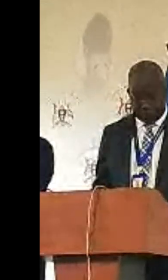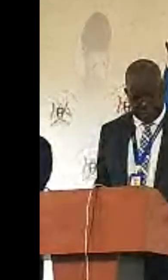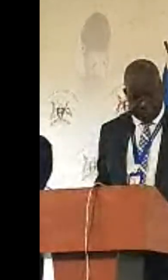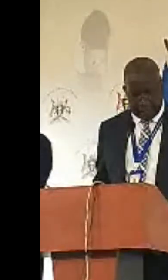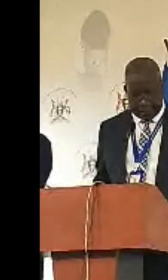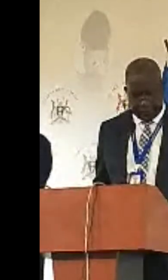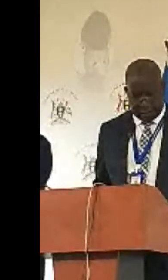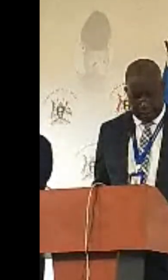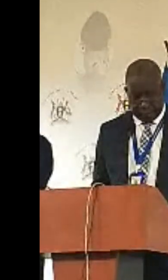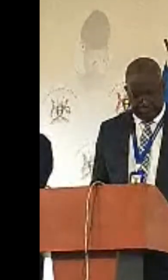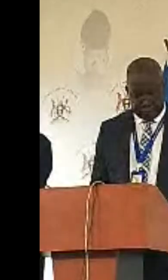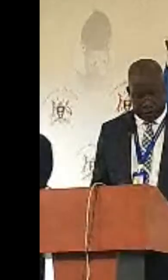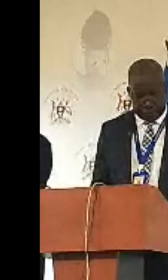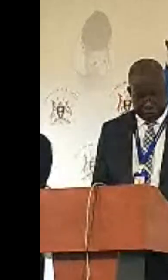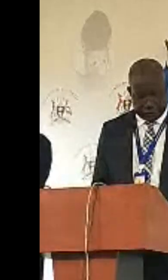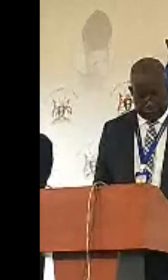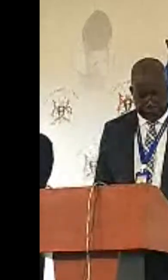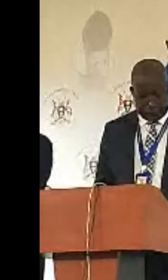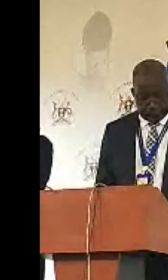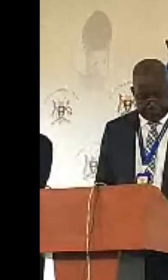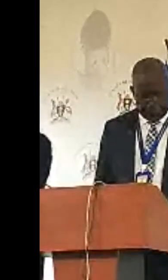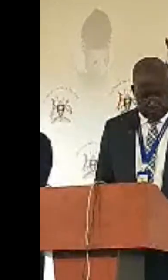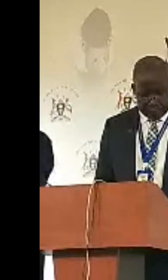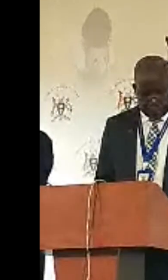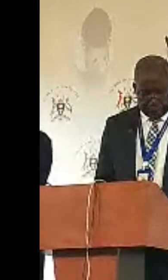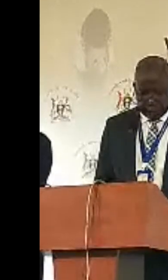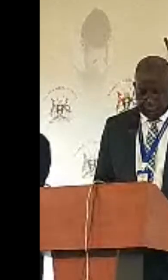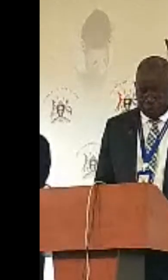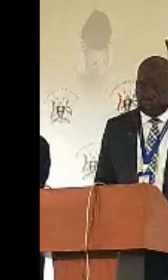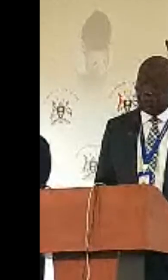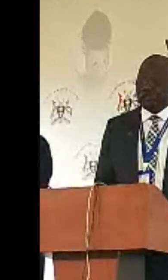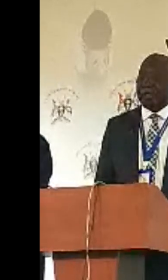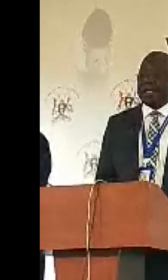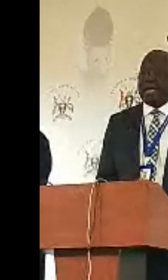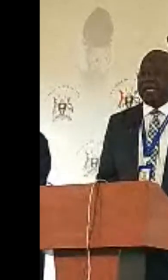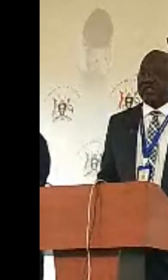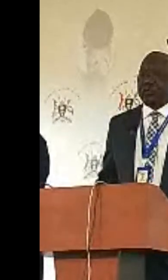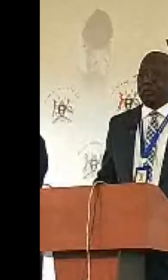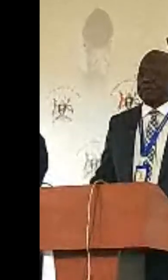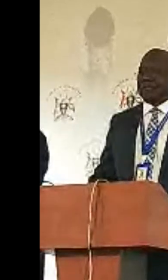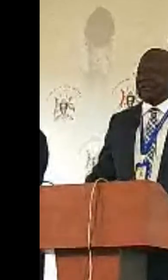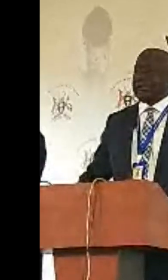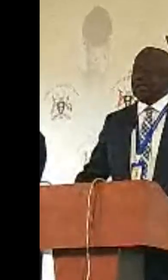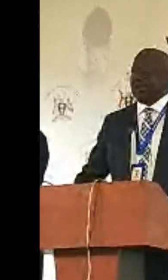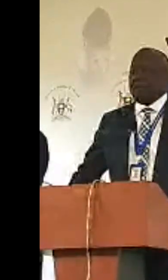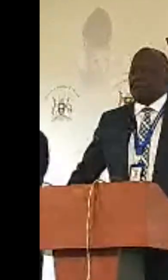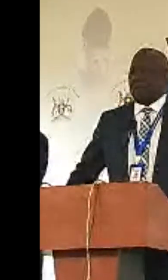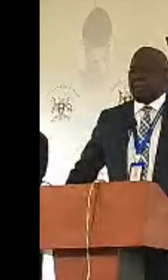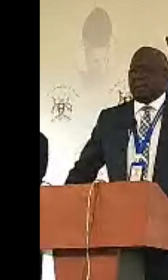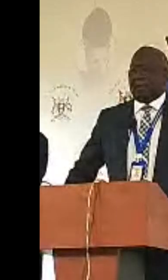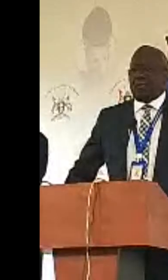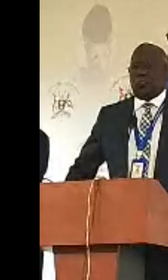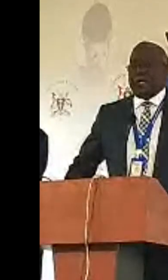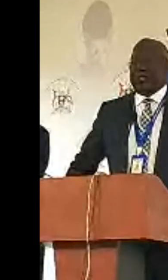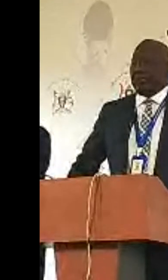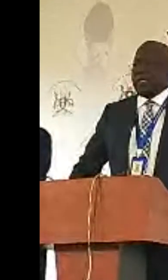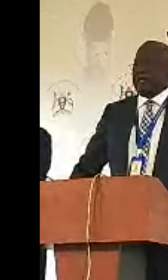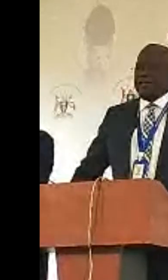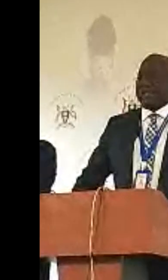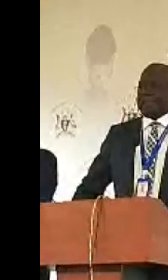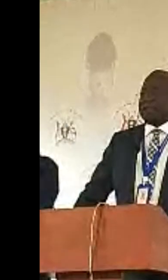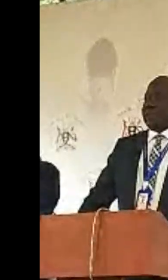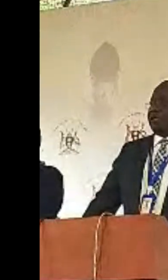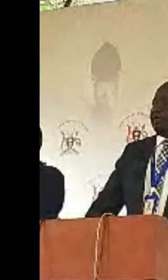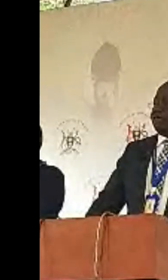their names legally changed. We want to encourage schools, when